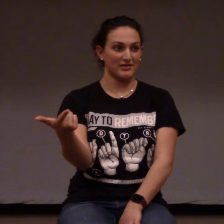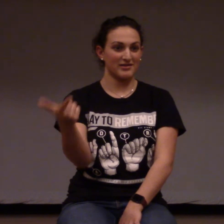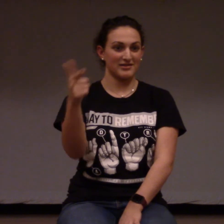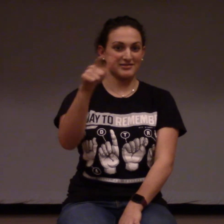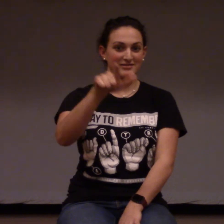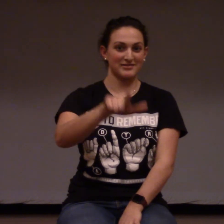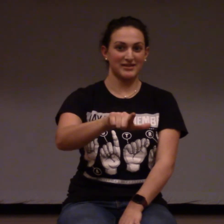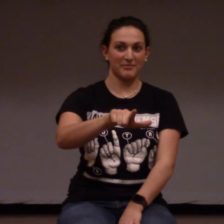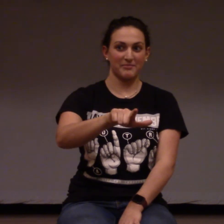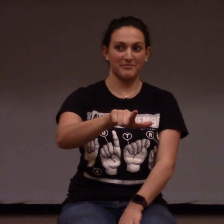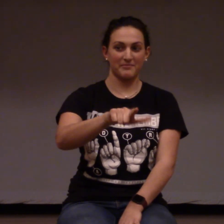Step.